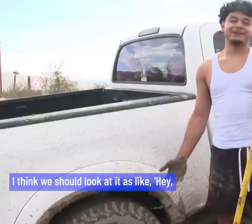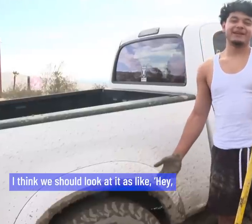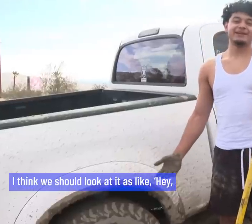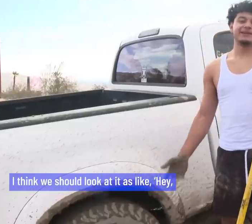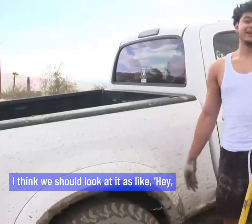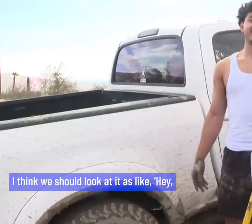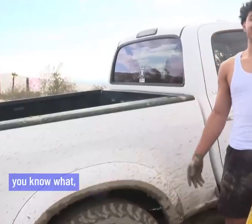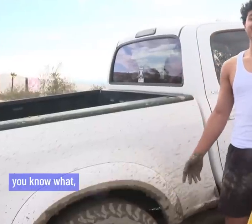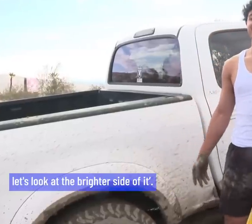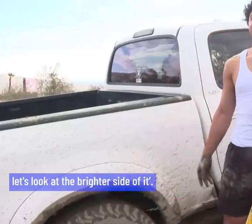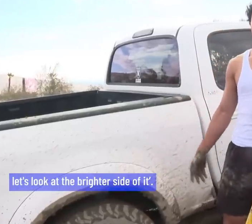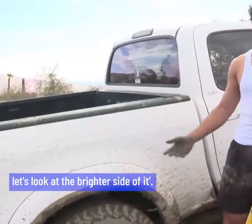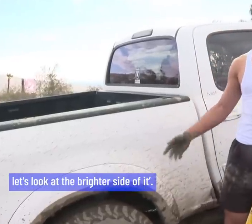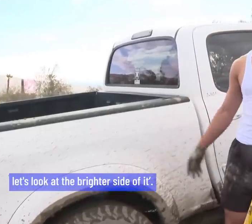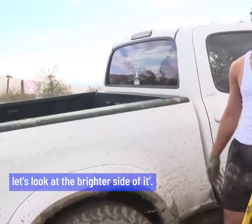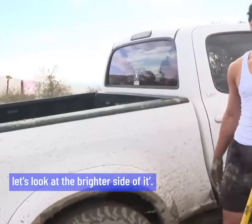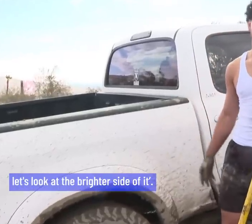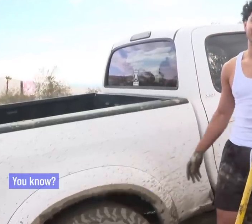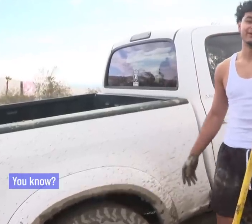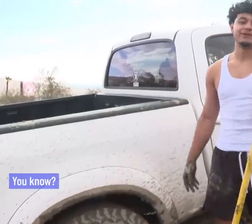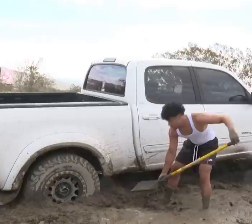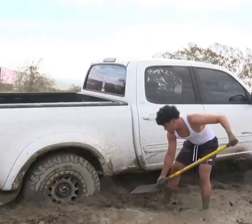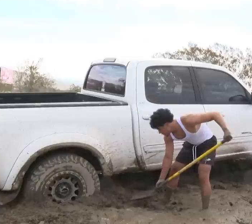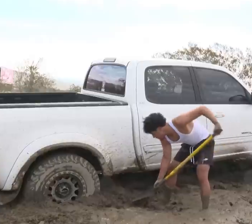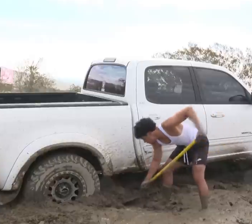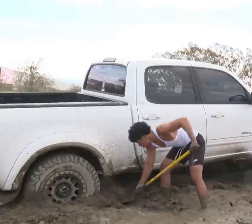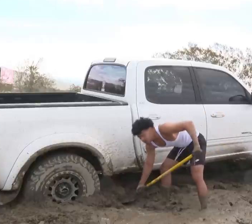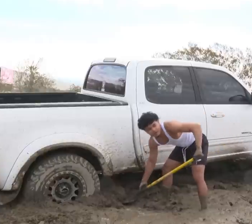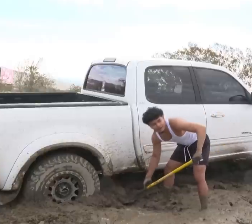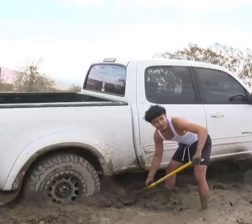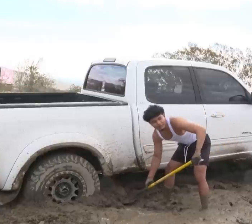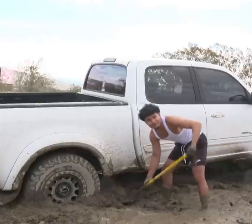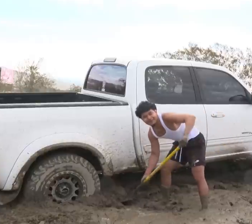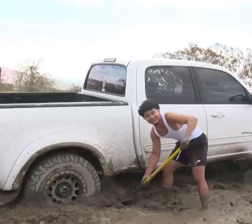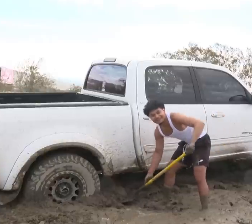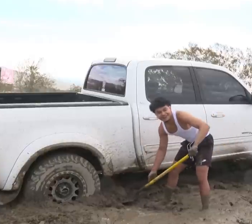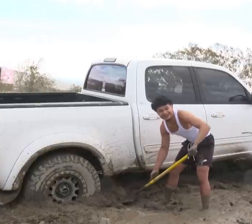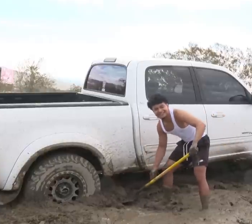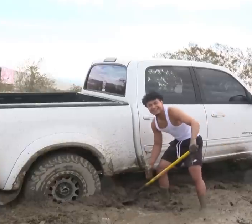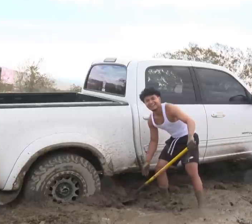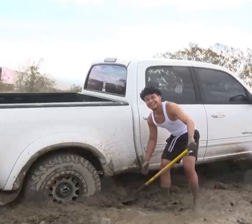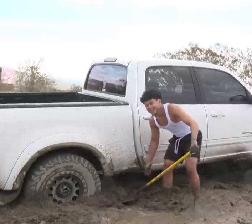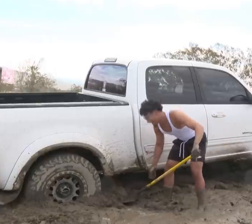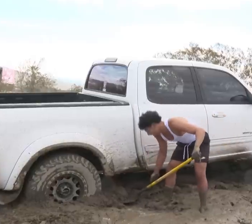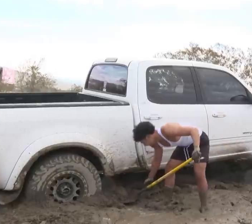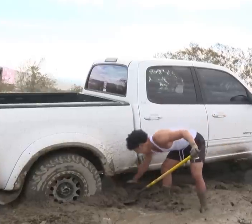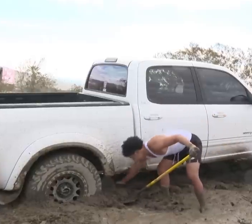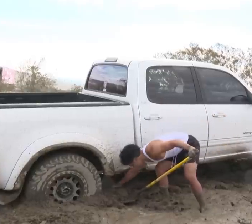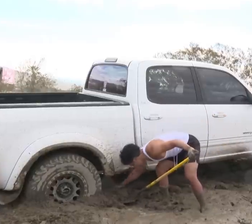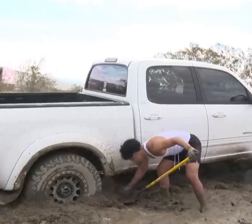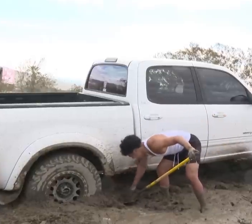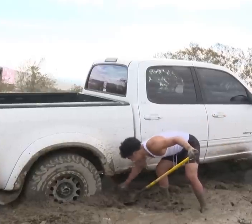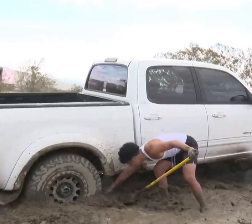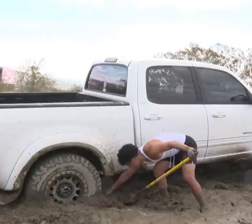we should look at it as like, hey, you know what? Let's look at the brighter side of it, you know? Damn. Yep, that's what I said.